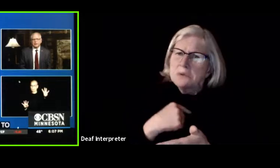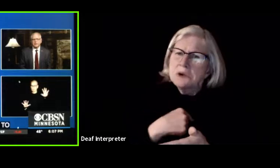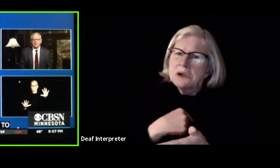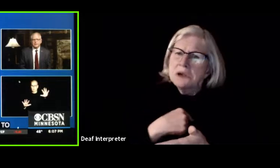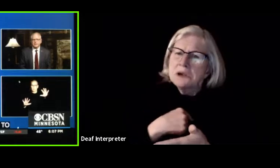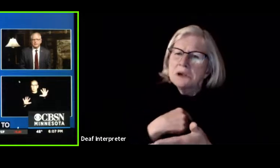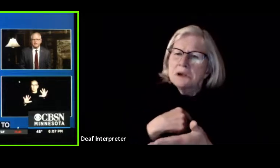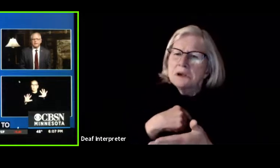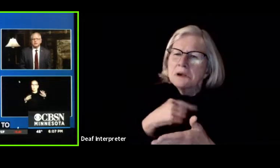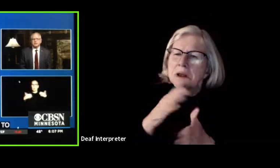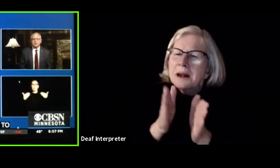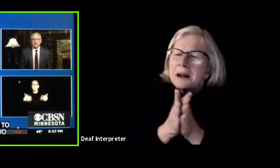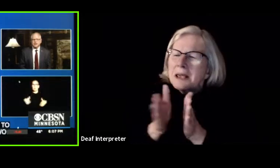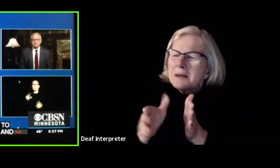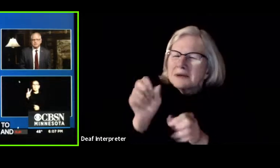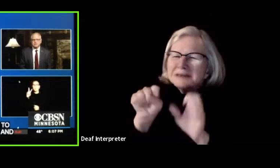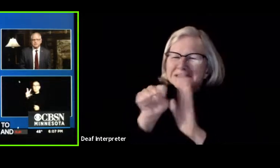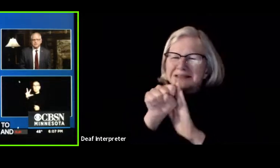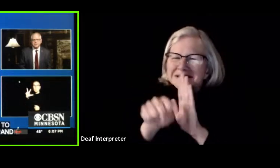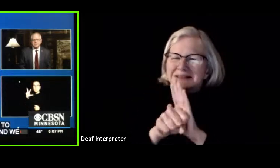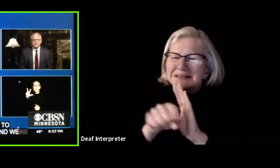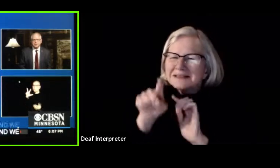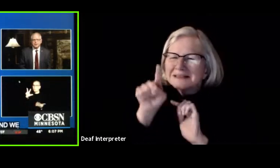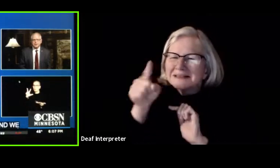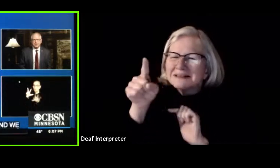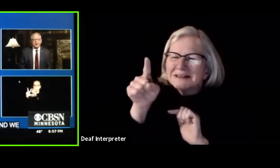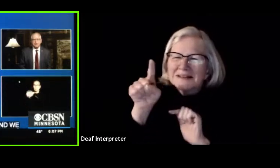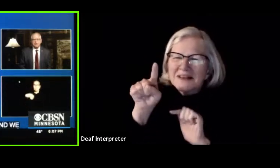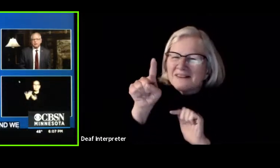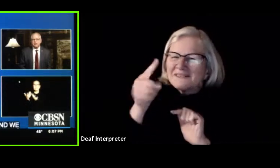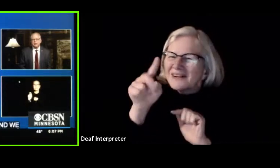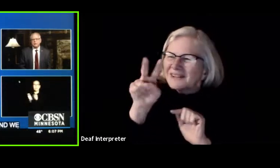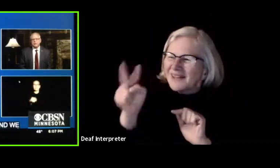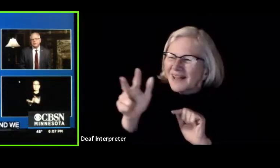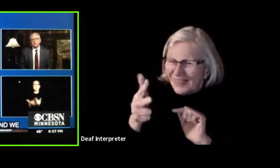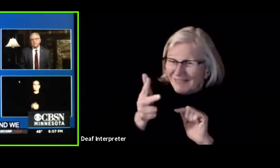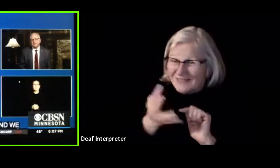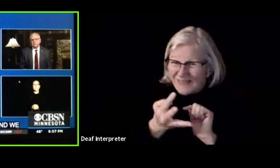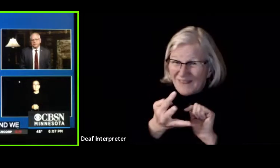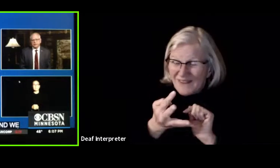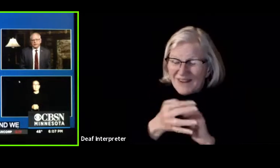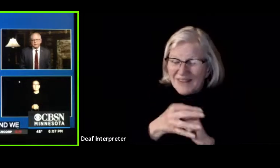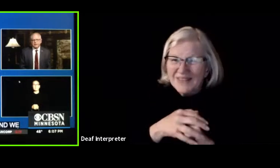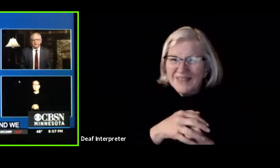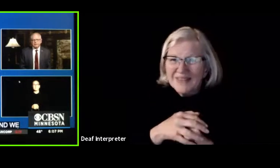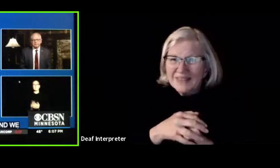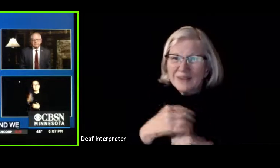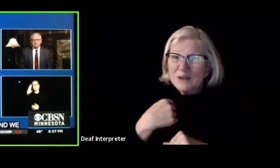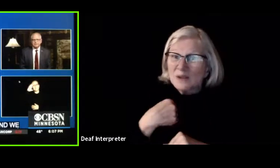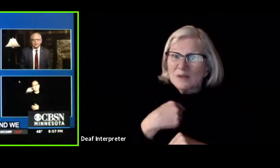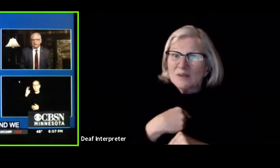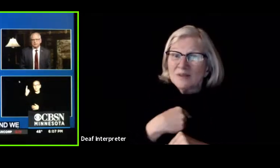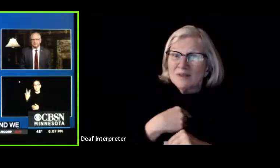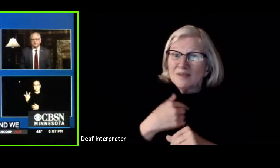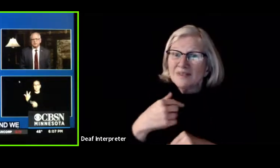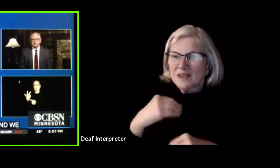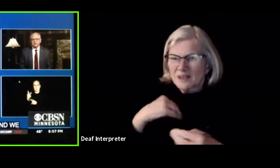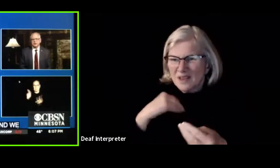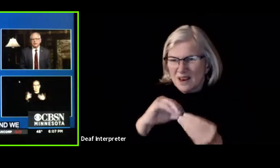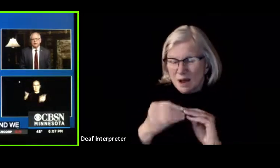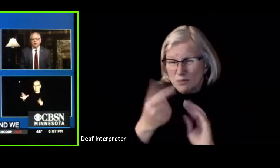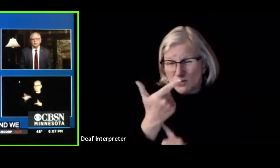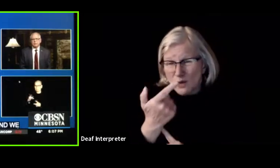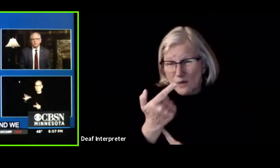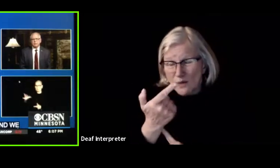capita. That's all changed. We now know that more than a third of the folks who are getting infected are coming from sources they